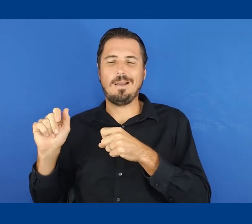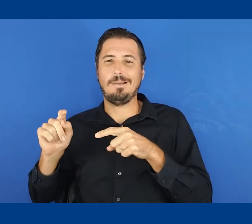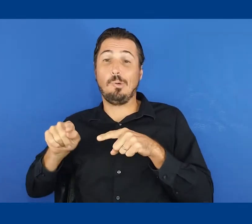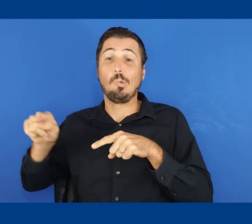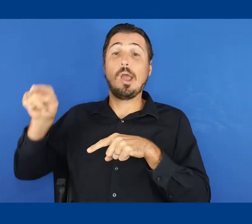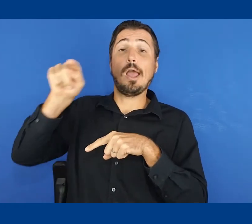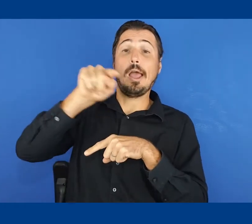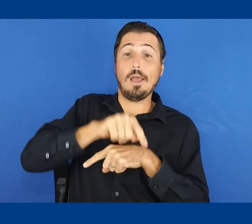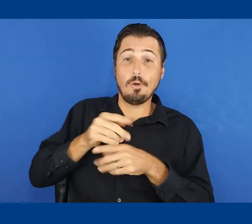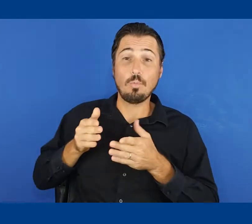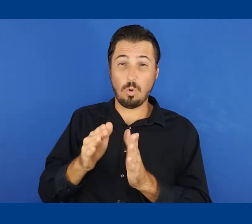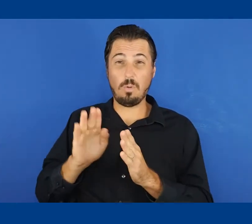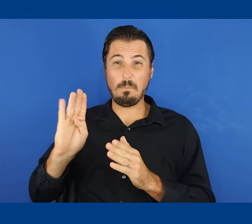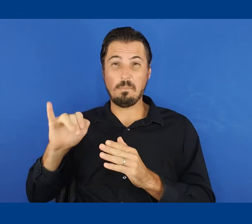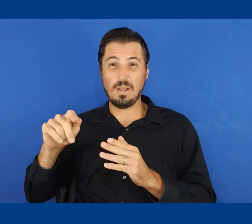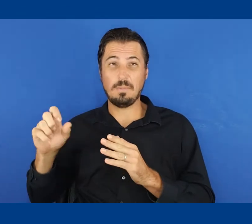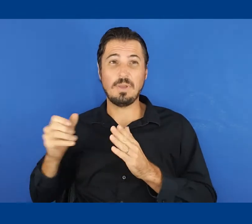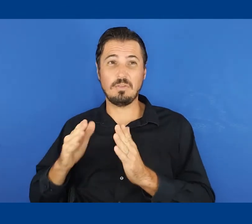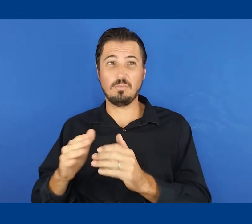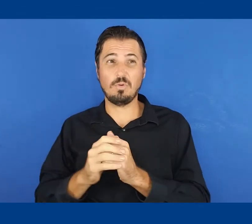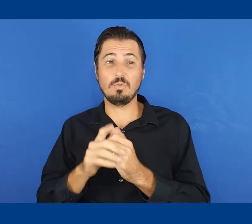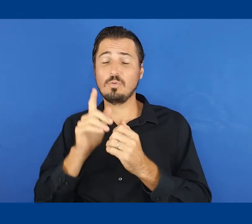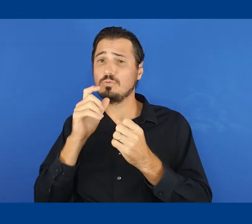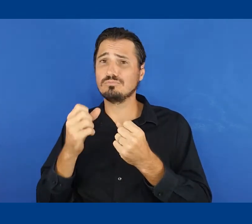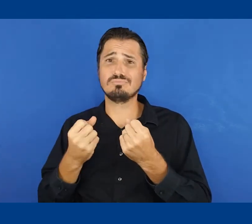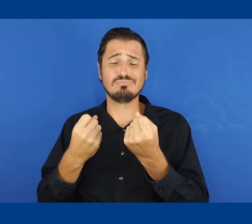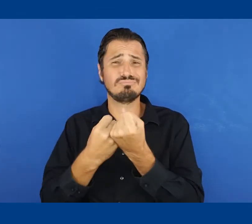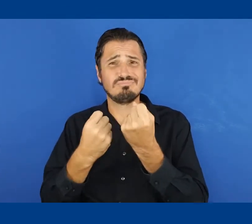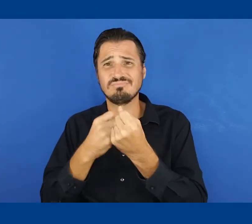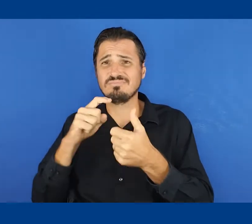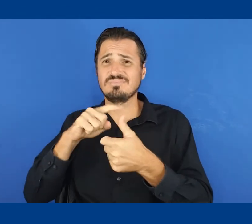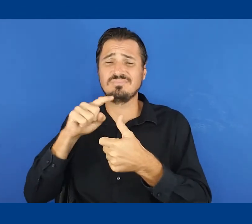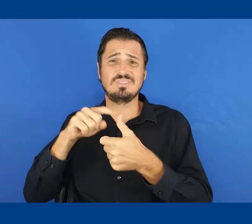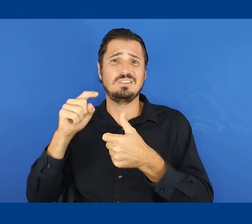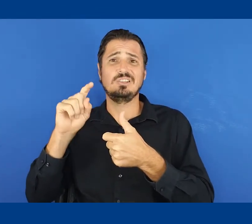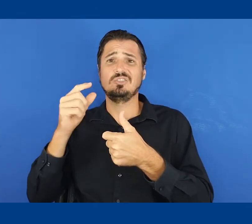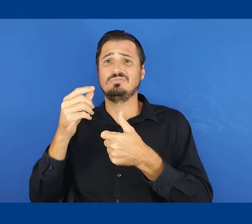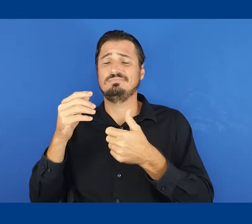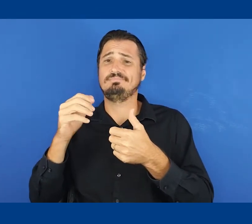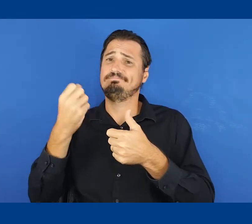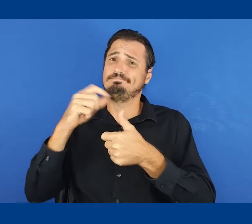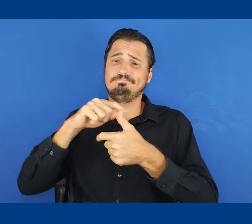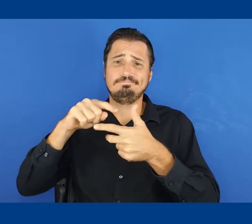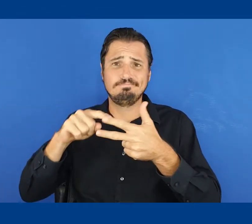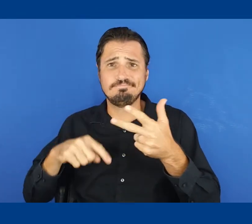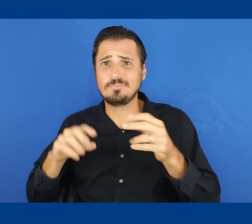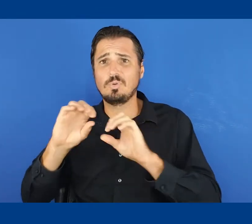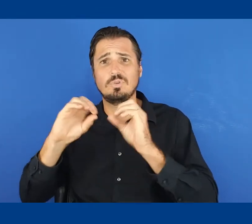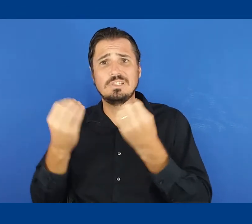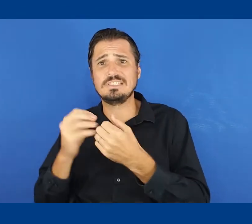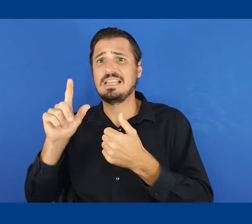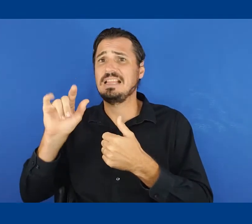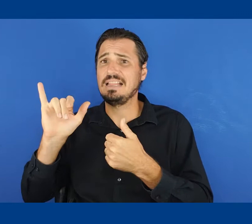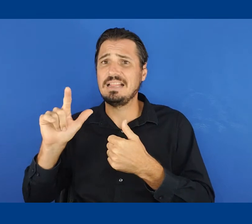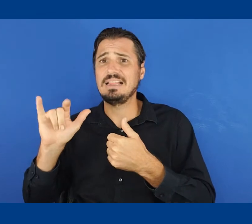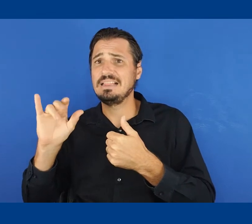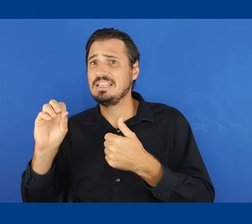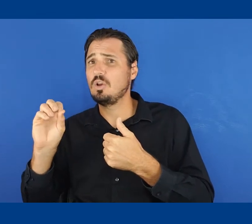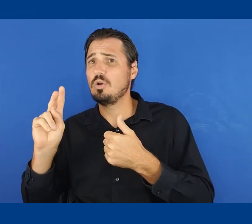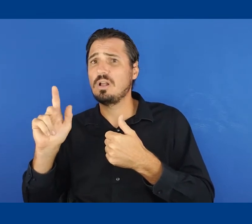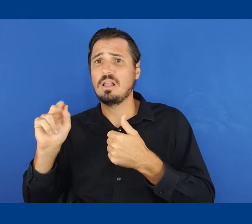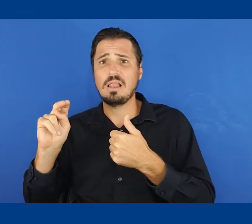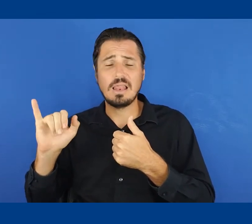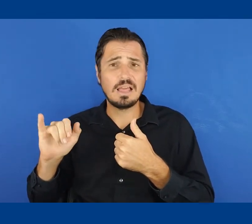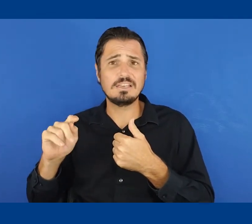and Family Service, General Contractors Association, Crossroads Christian Fellowship, Lili'uokalani Trust,